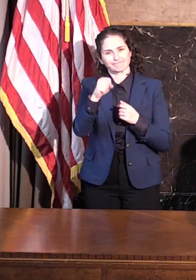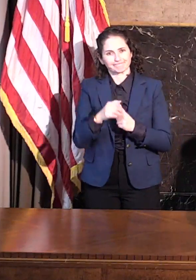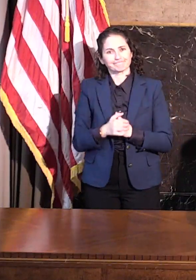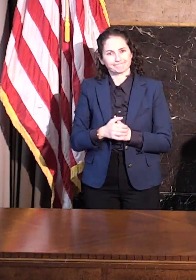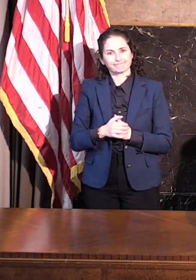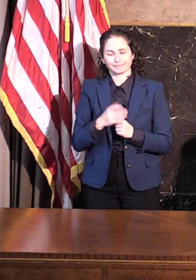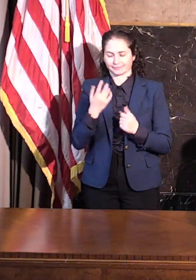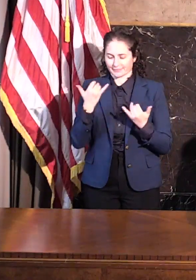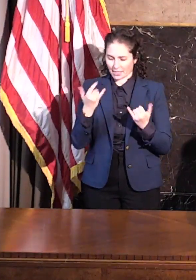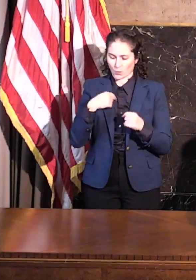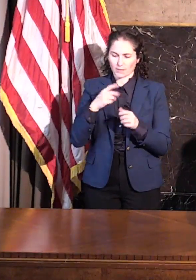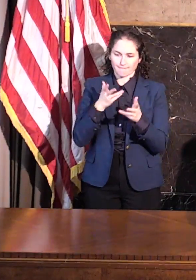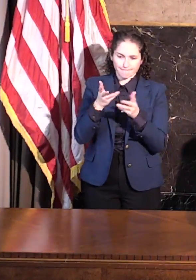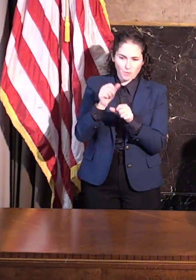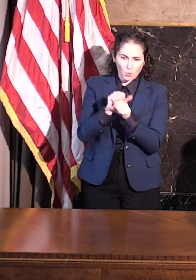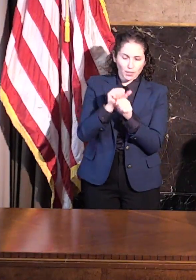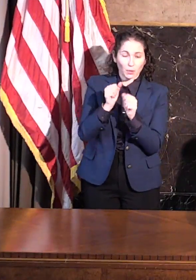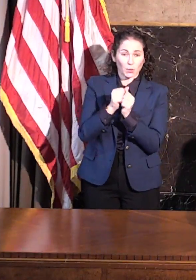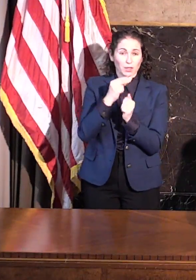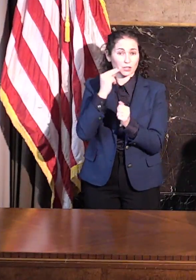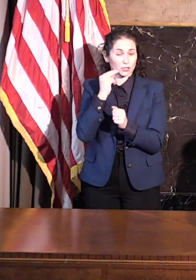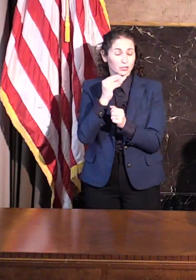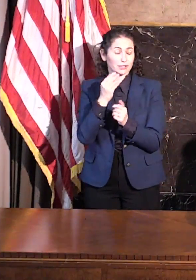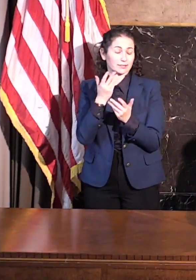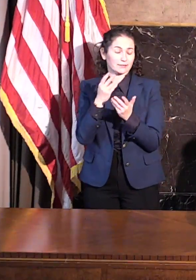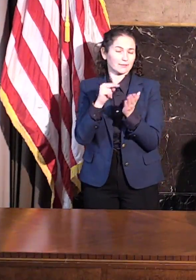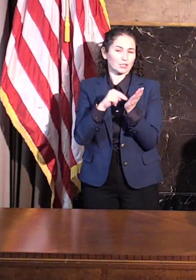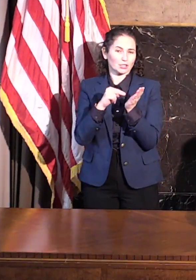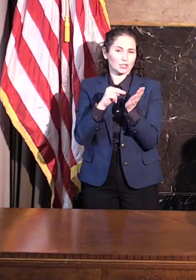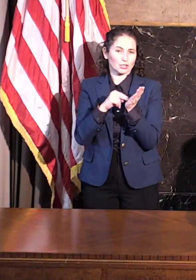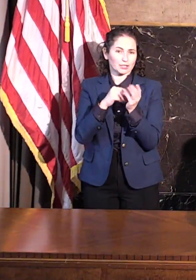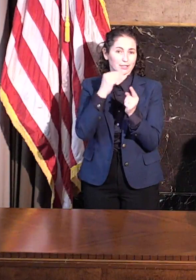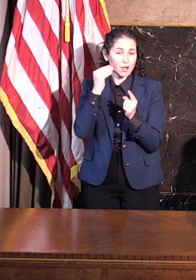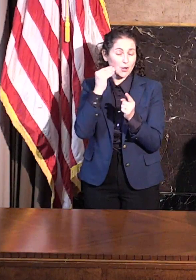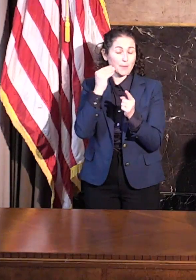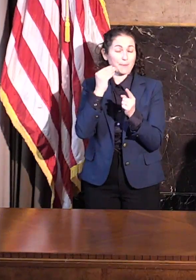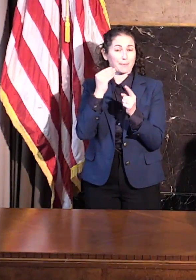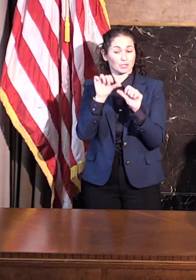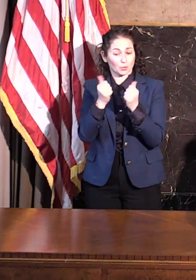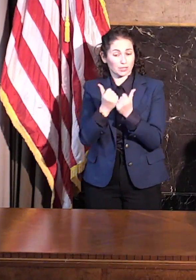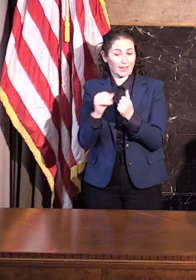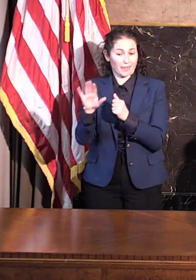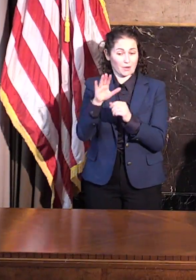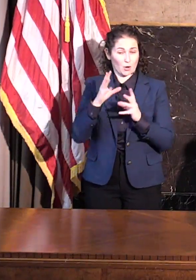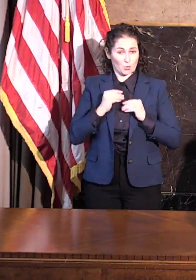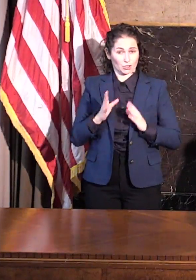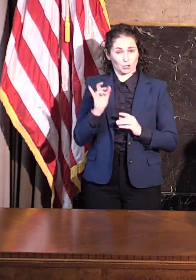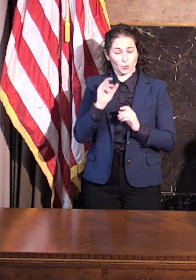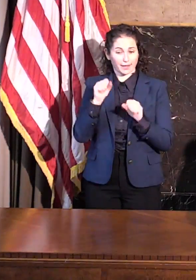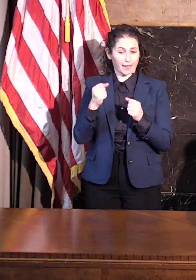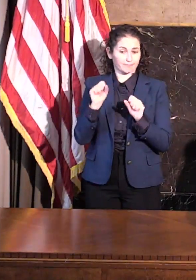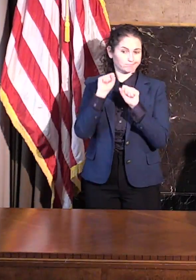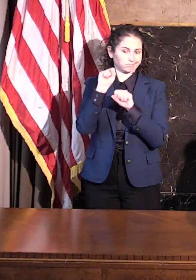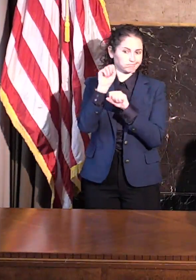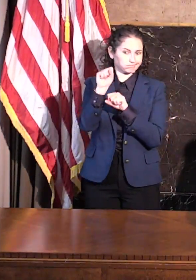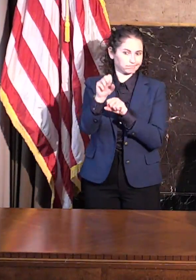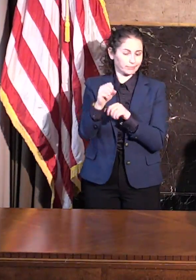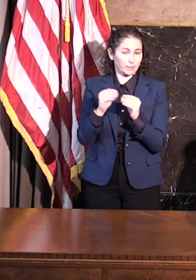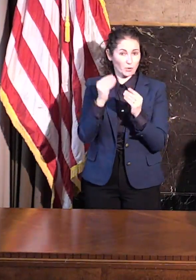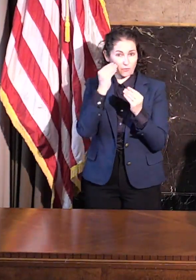far. So it really does work. It keeps people safe. It's safe in and of itself. And the more